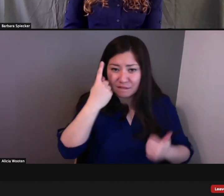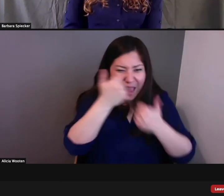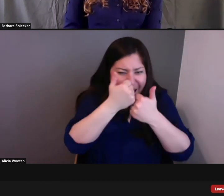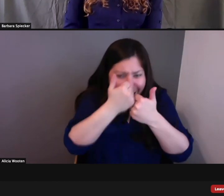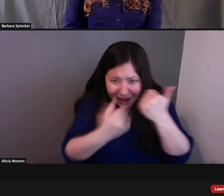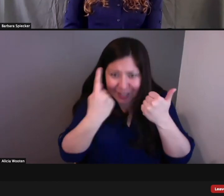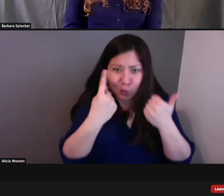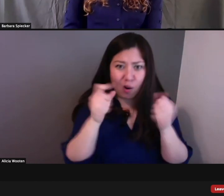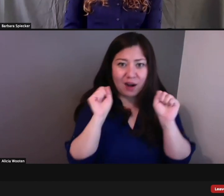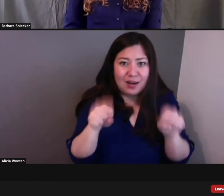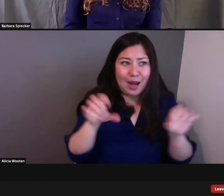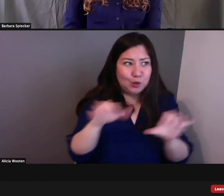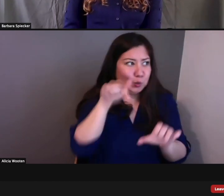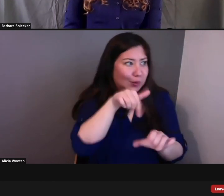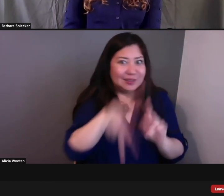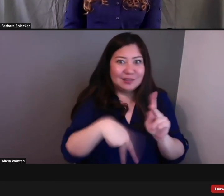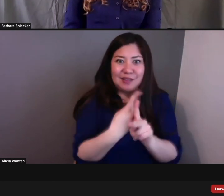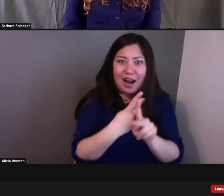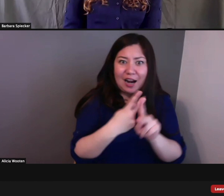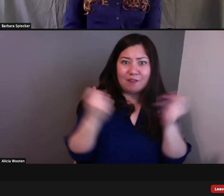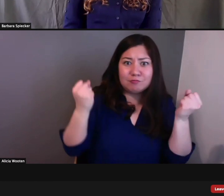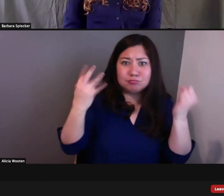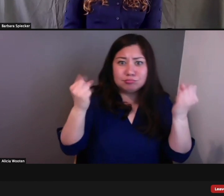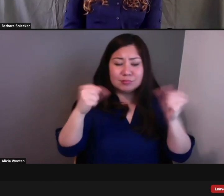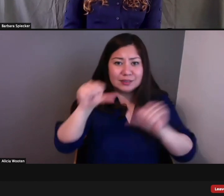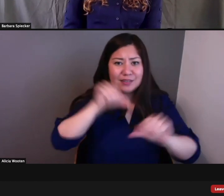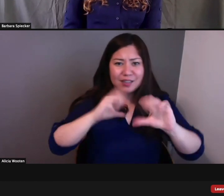own different way of expressing. It's kind of like an art.